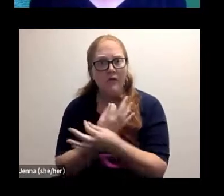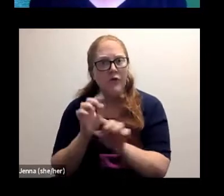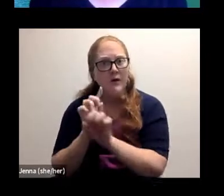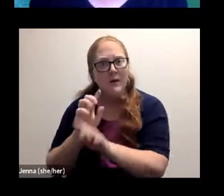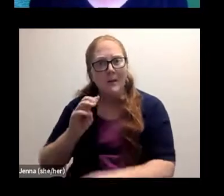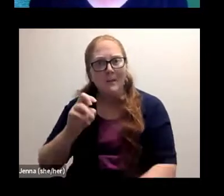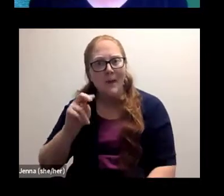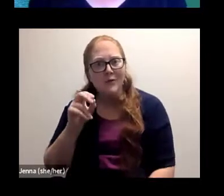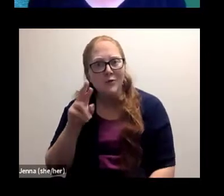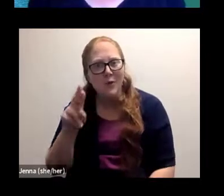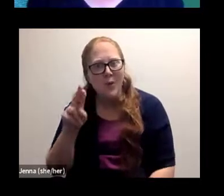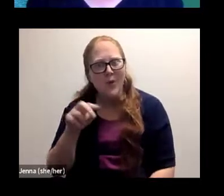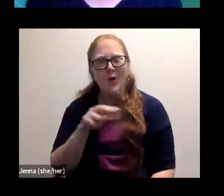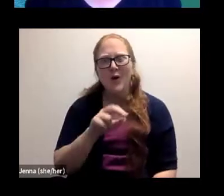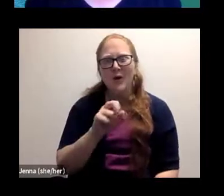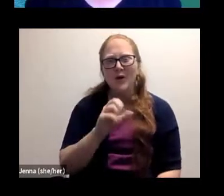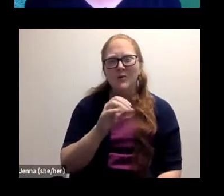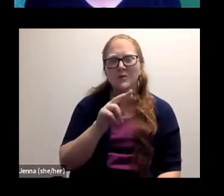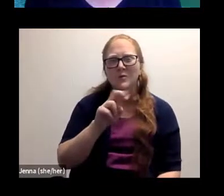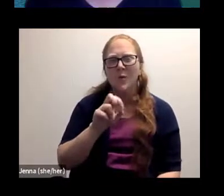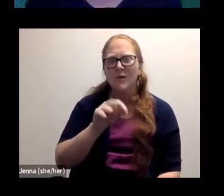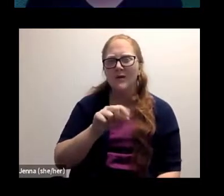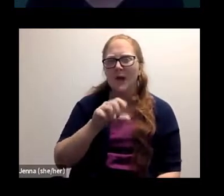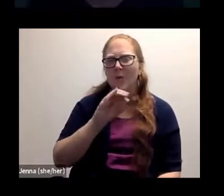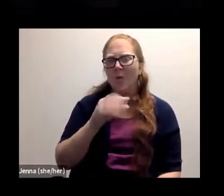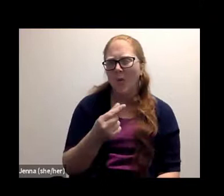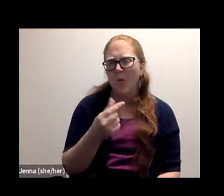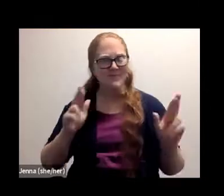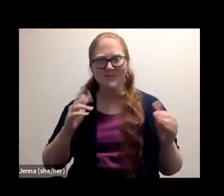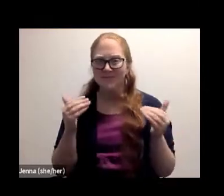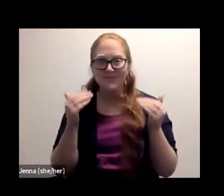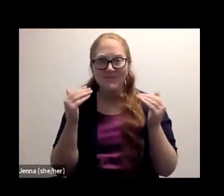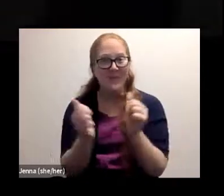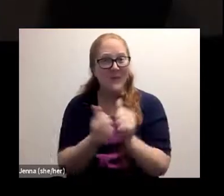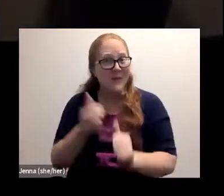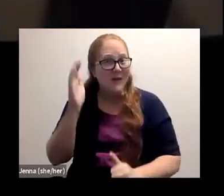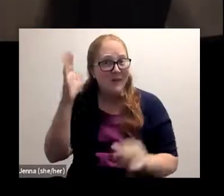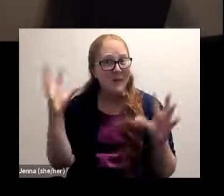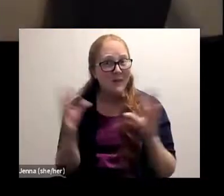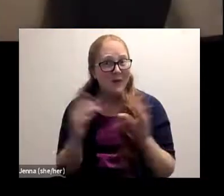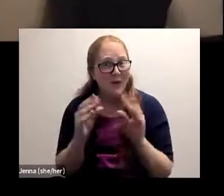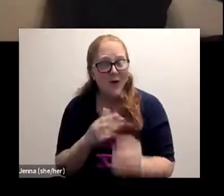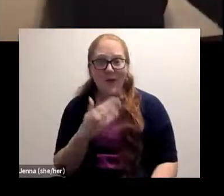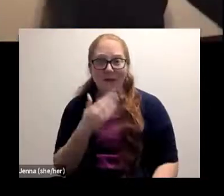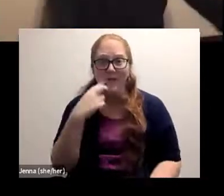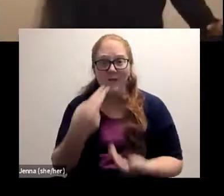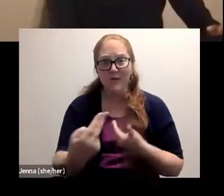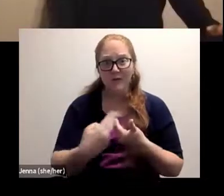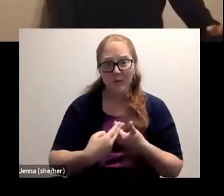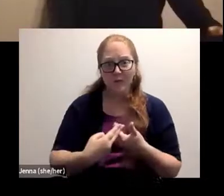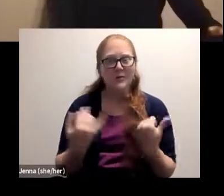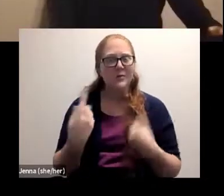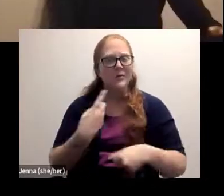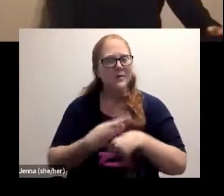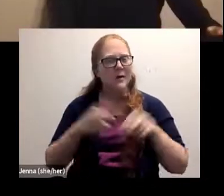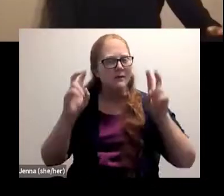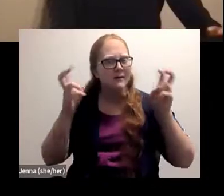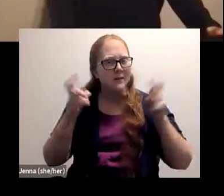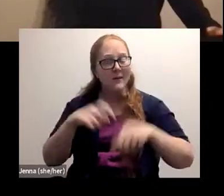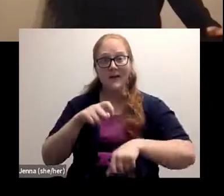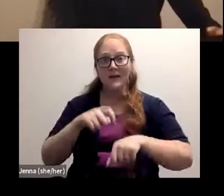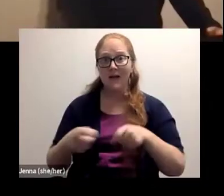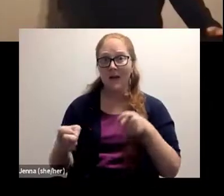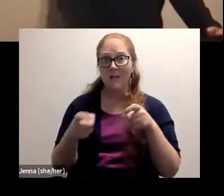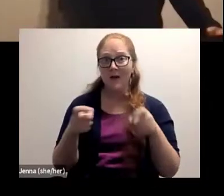by zip code for your local chapter and get connected to a mentor today. I thank you for joining us for our webinar